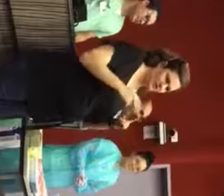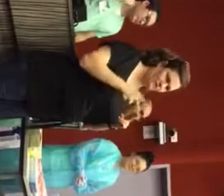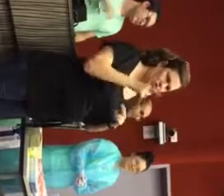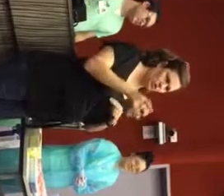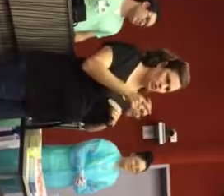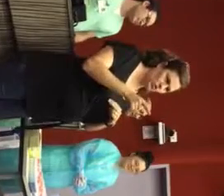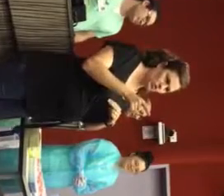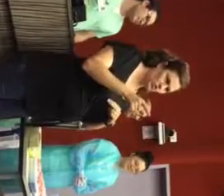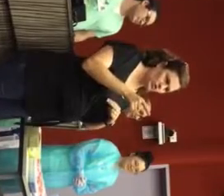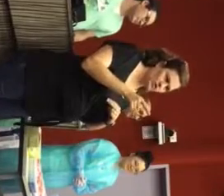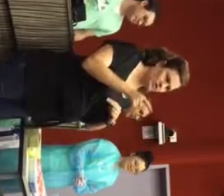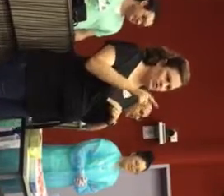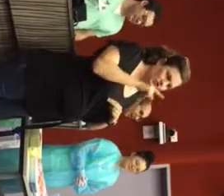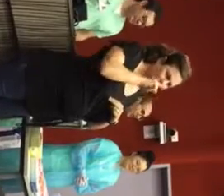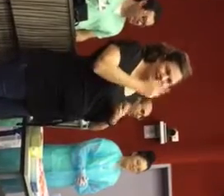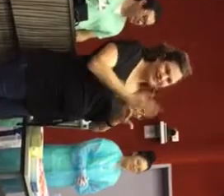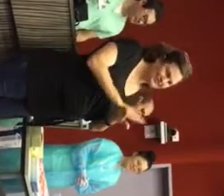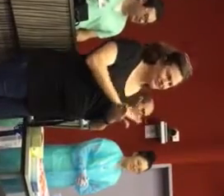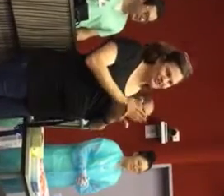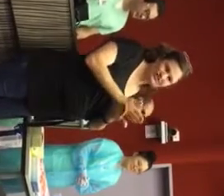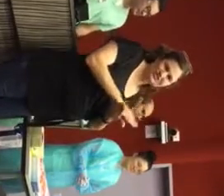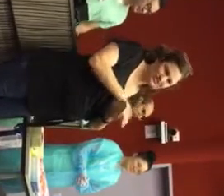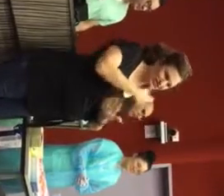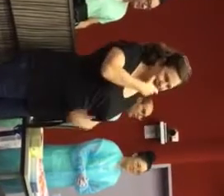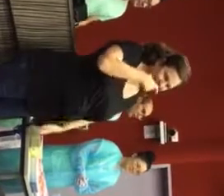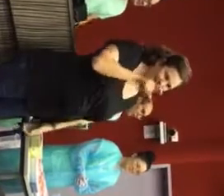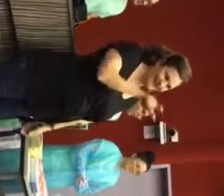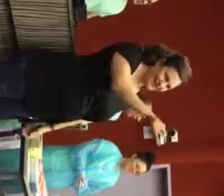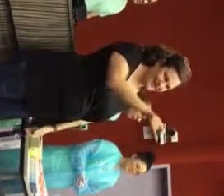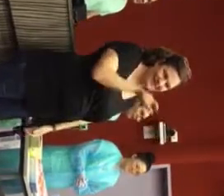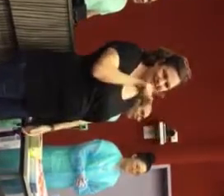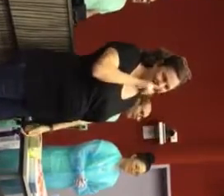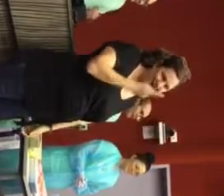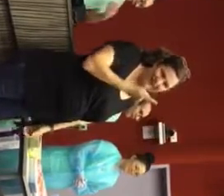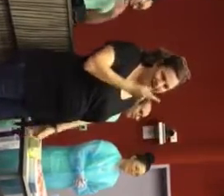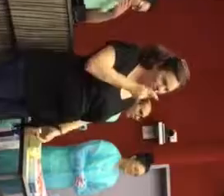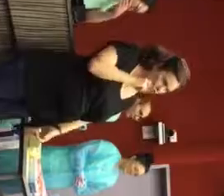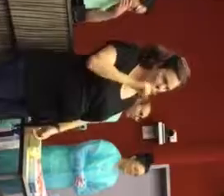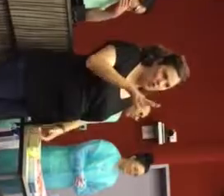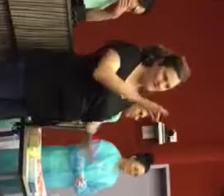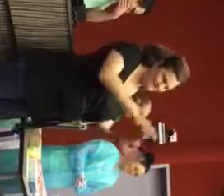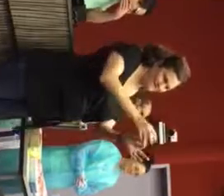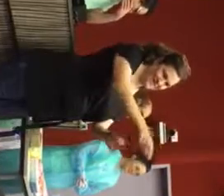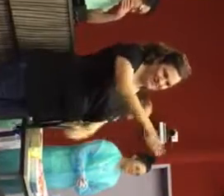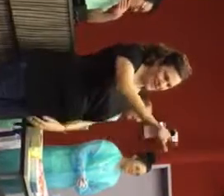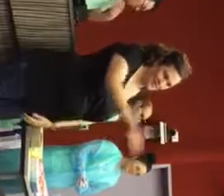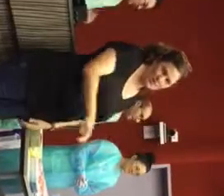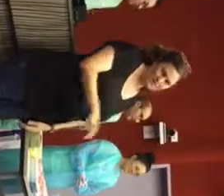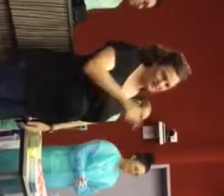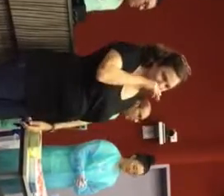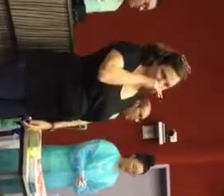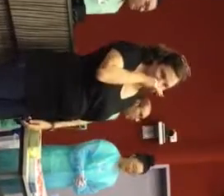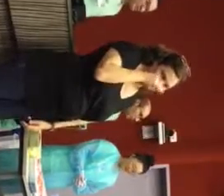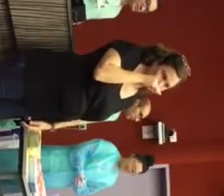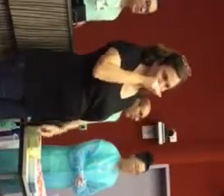not recommended that dentures be shared or anything like that because it won't fit that other person. It's like it's a